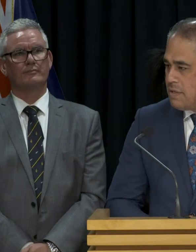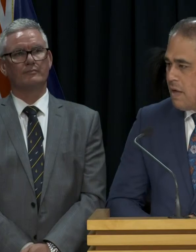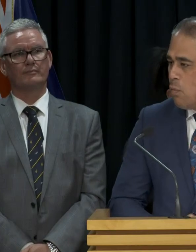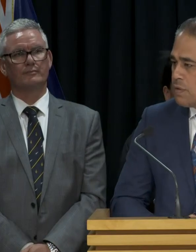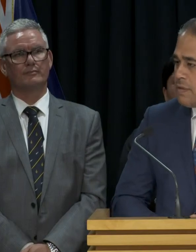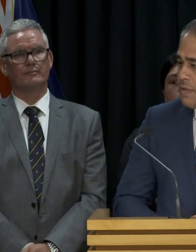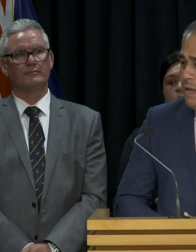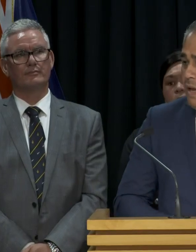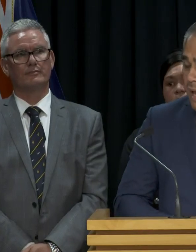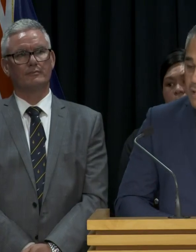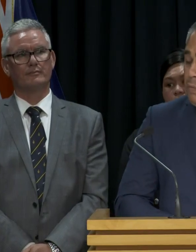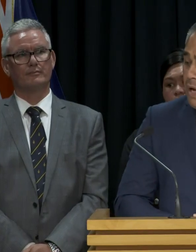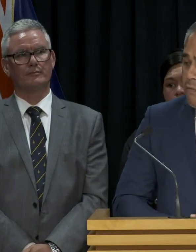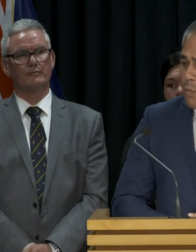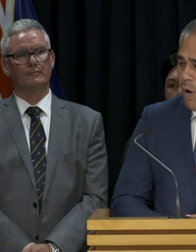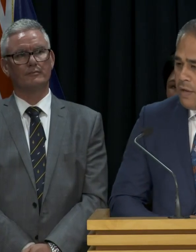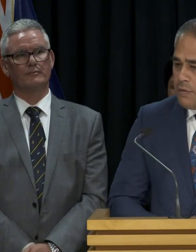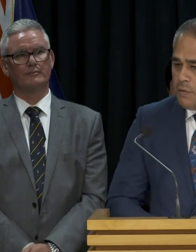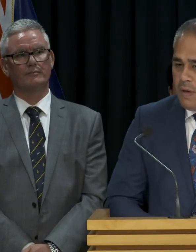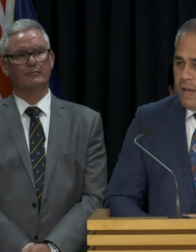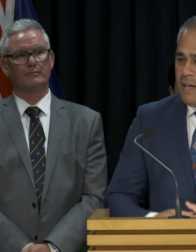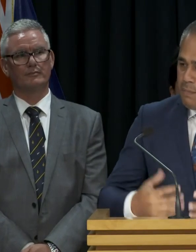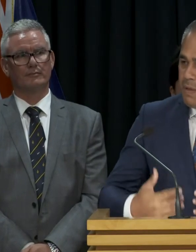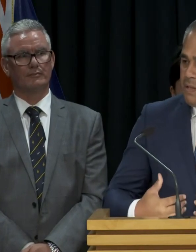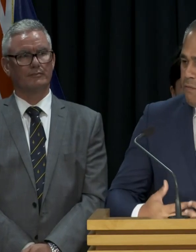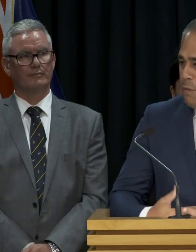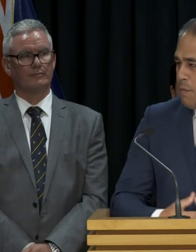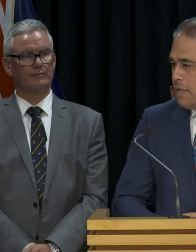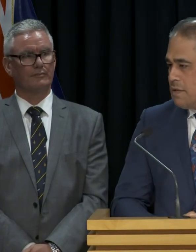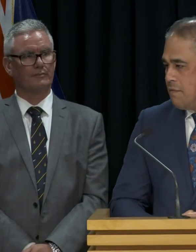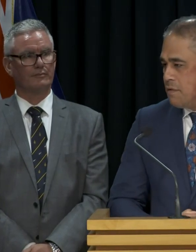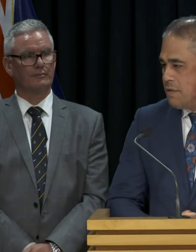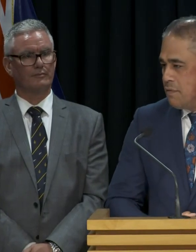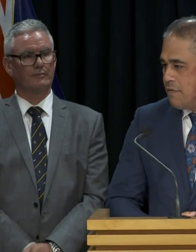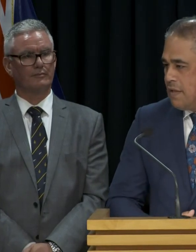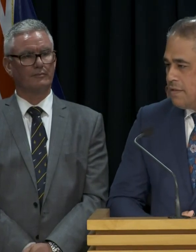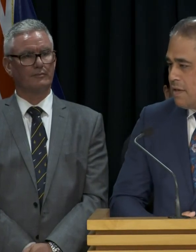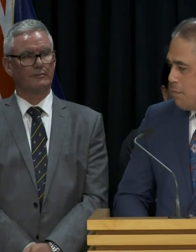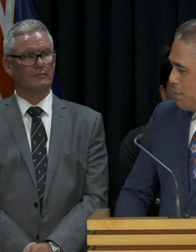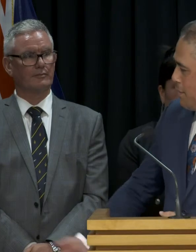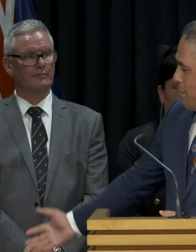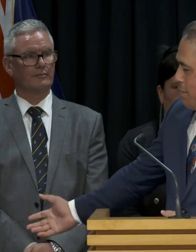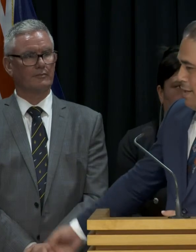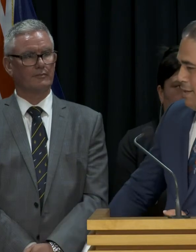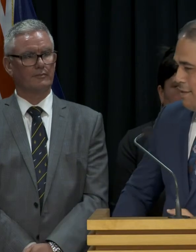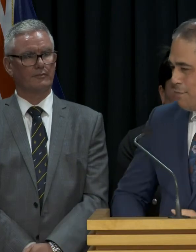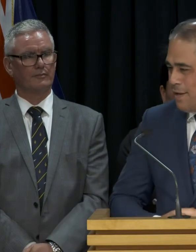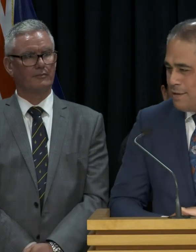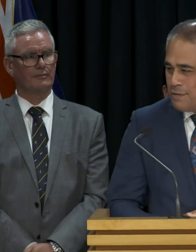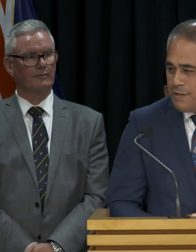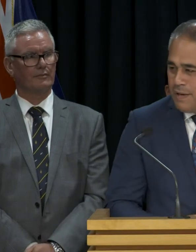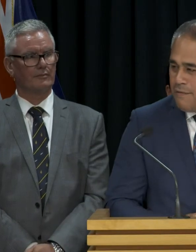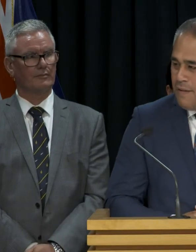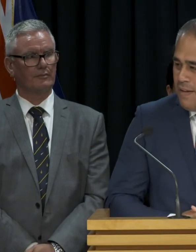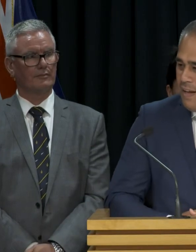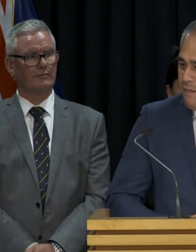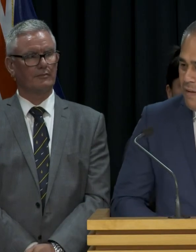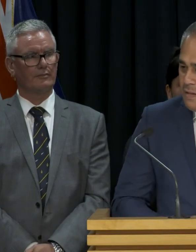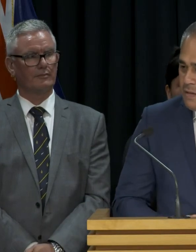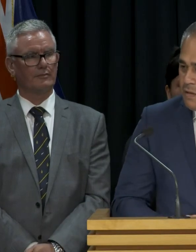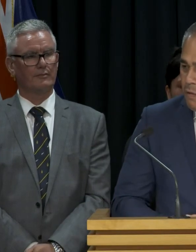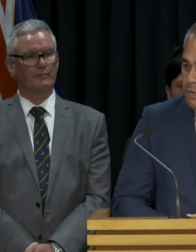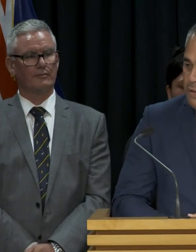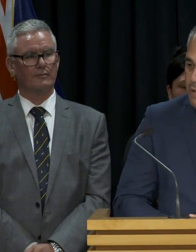and police our waters as we are required to. As former Minister for Civil Defence, and I want to acknowledge Kiri Tapualan because she'll have